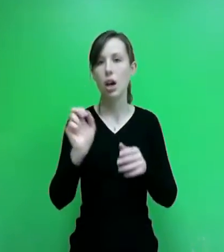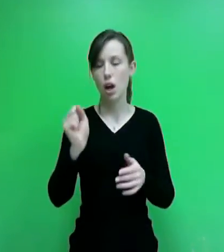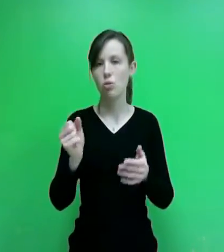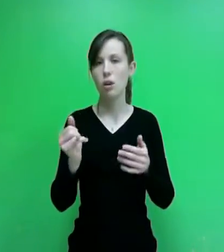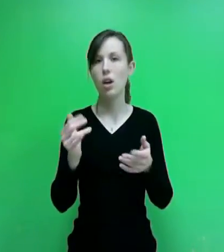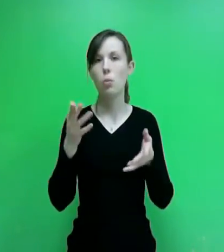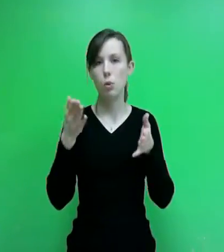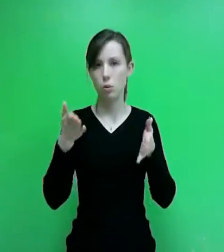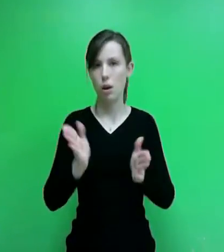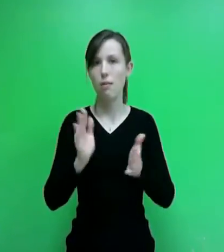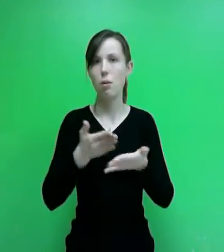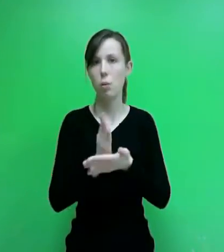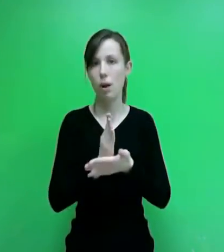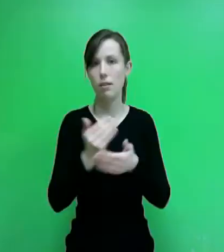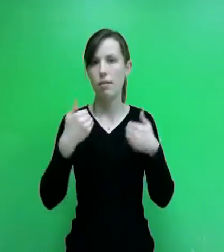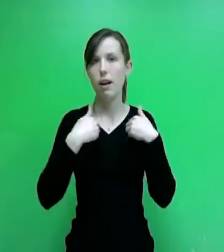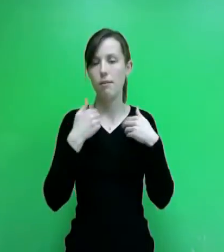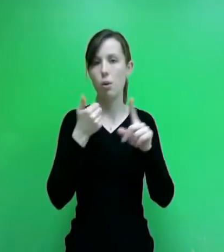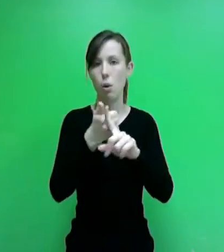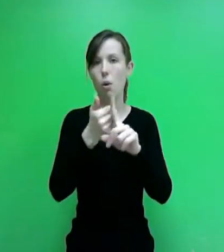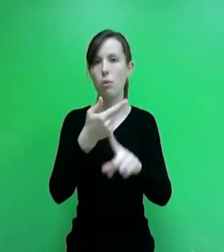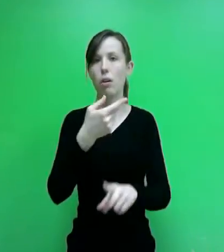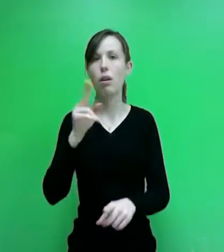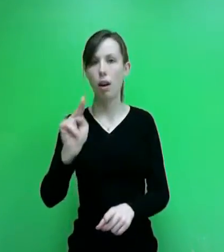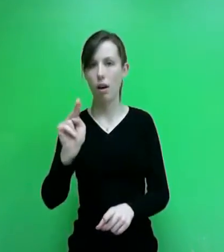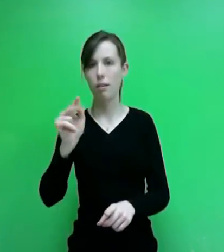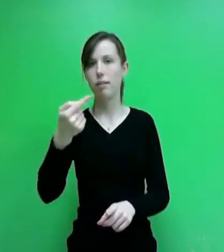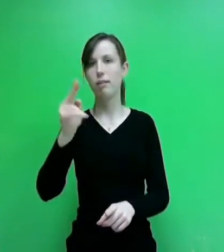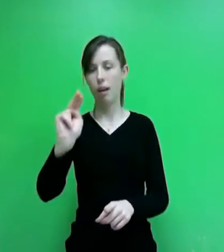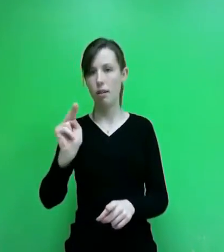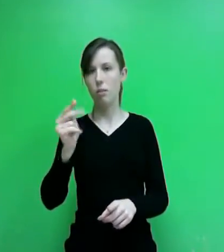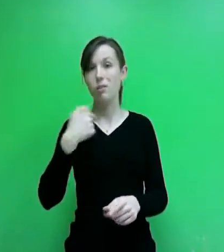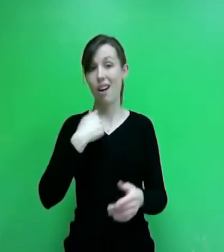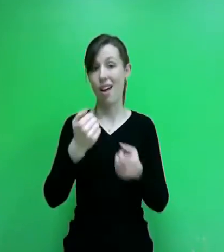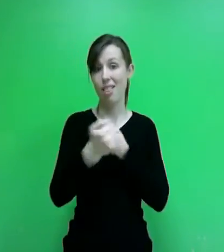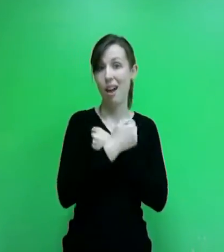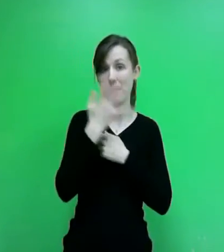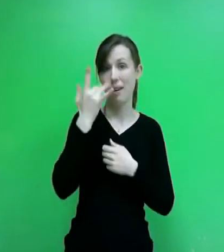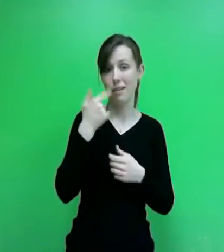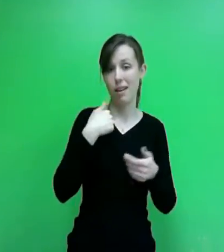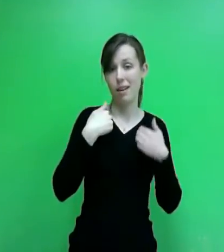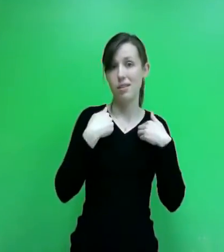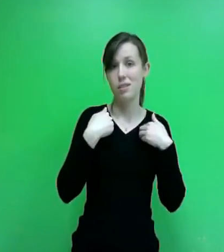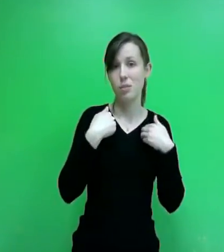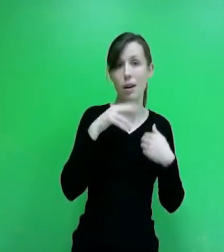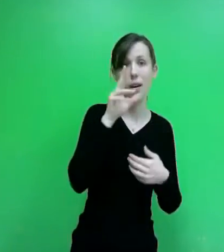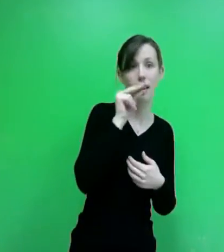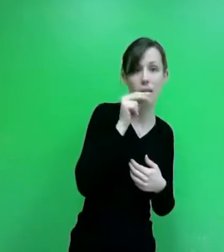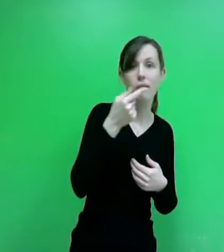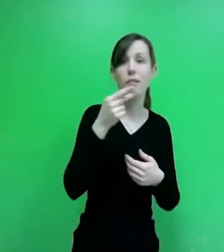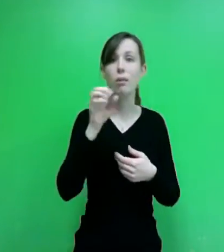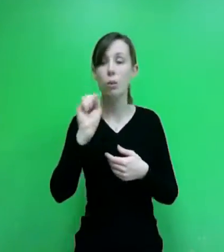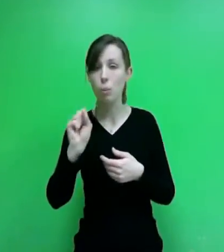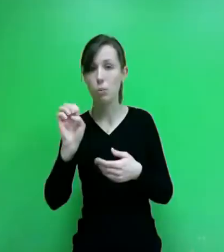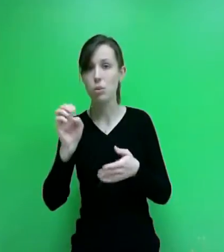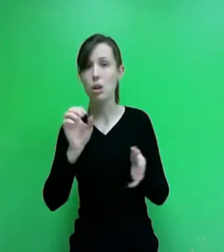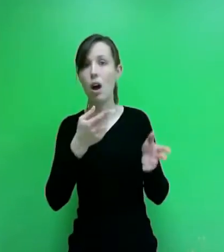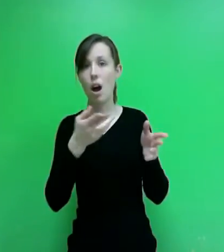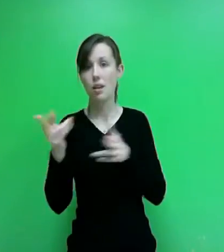my goose and my duck hunting, and I do a little bit of deer hunting as well. So I know a lot of you are probably feeling the same way